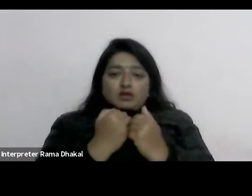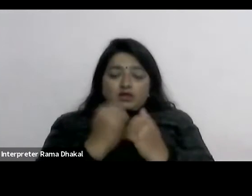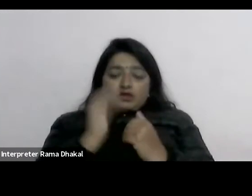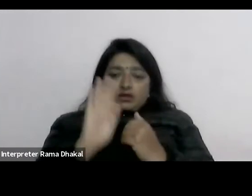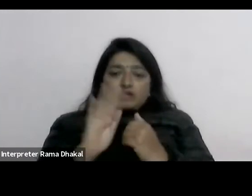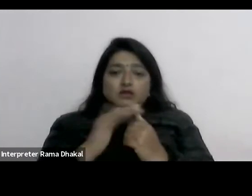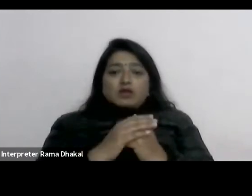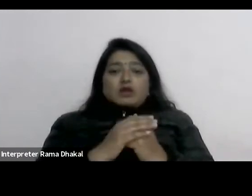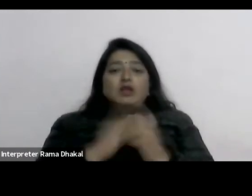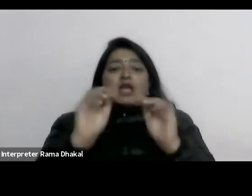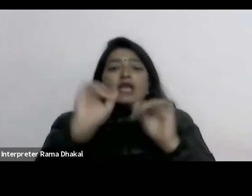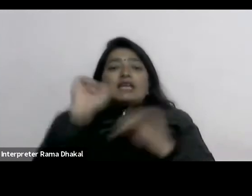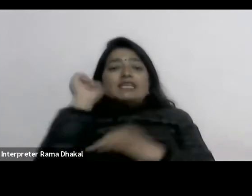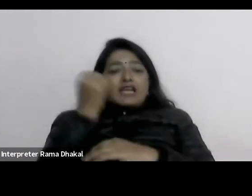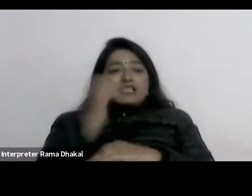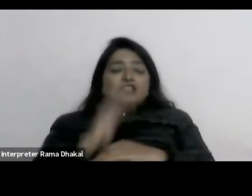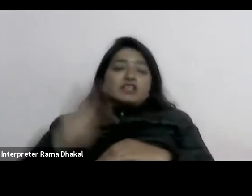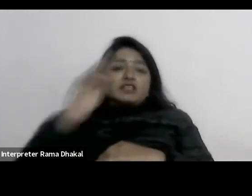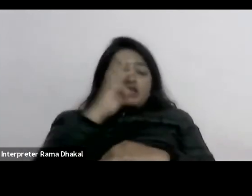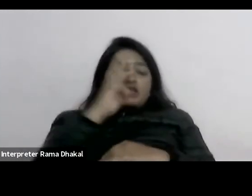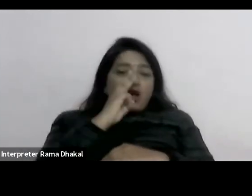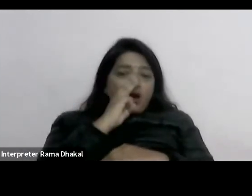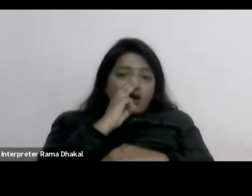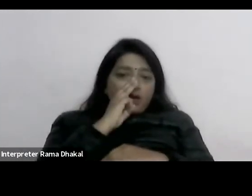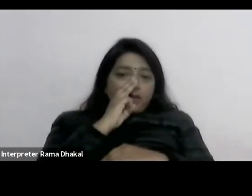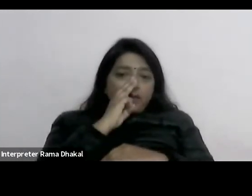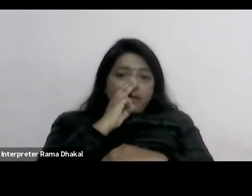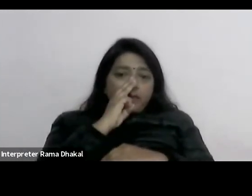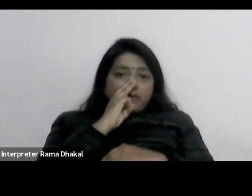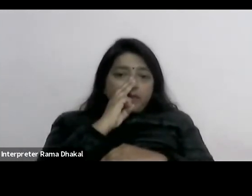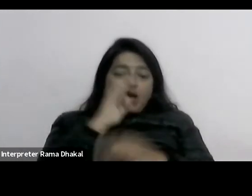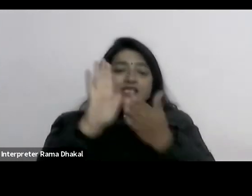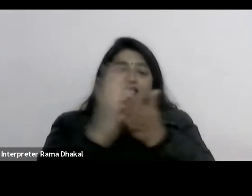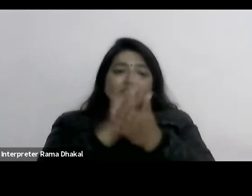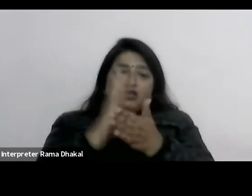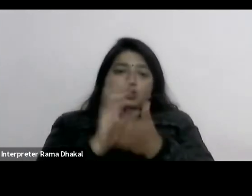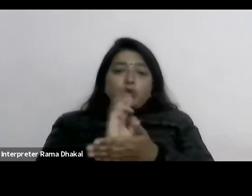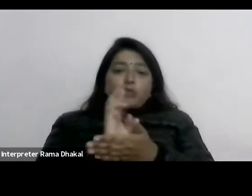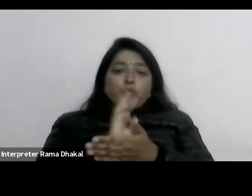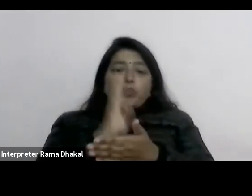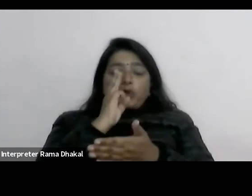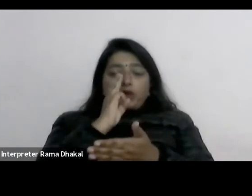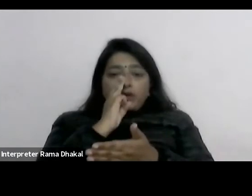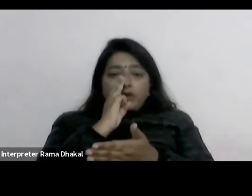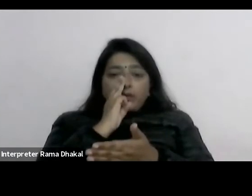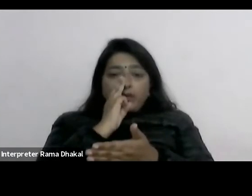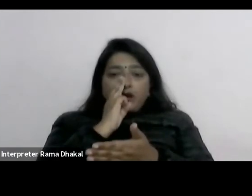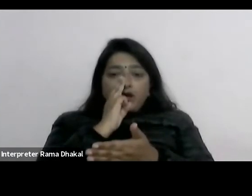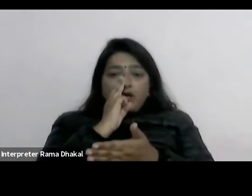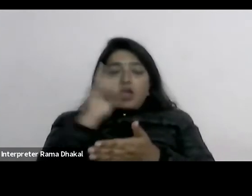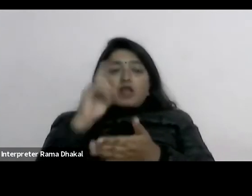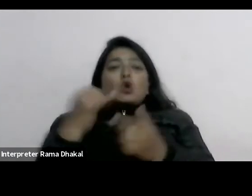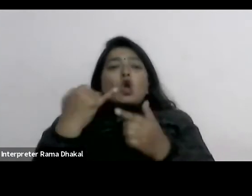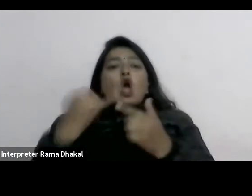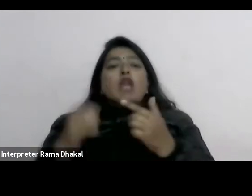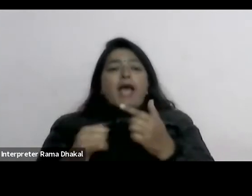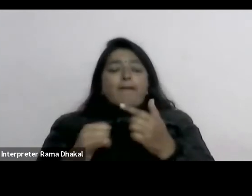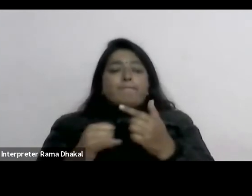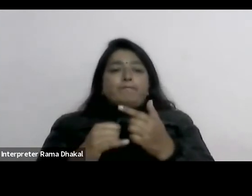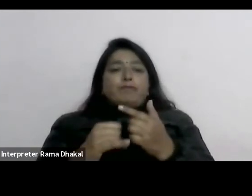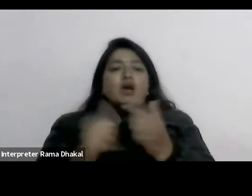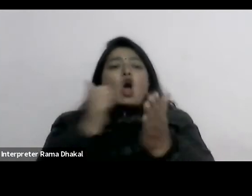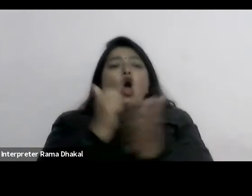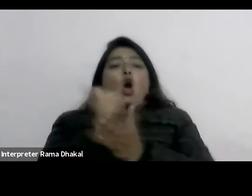at national level, I think in the shadow reporting processes, the harmful impact of the GR should